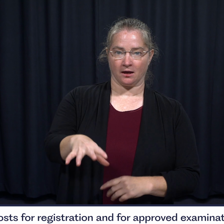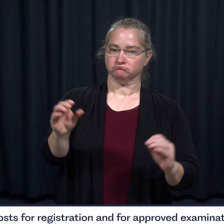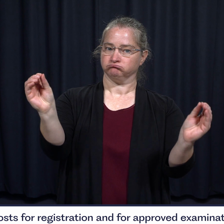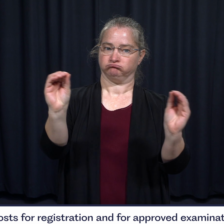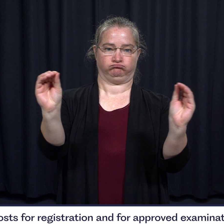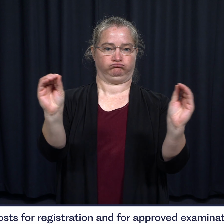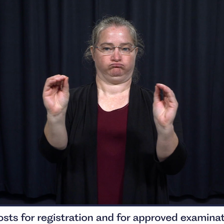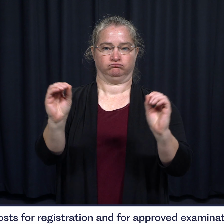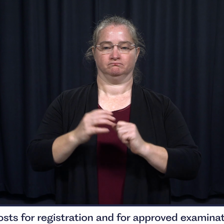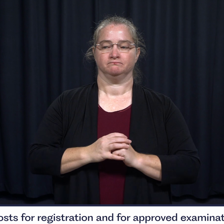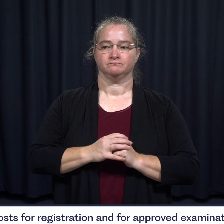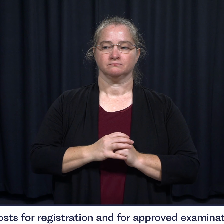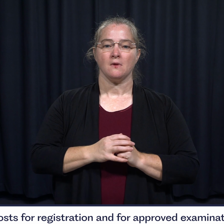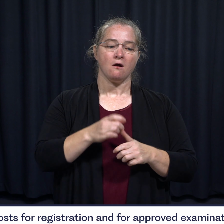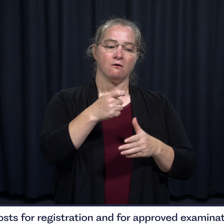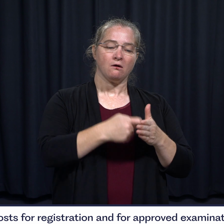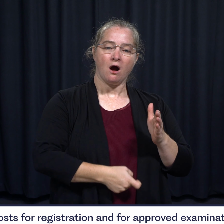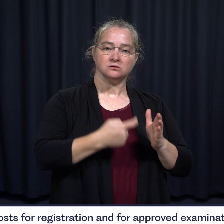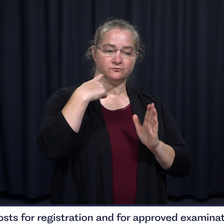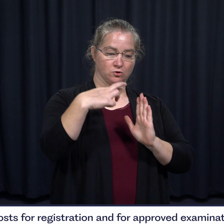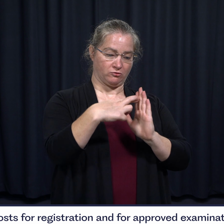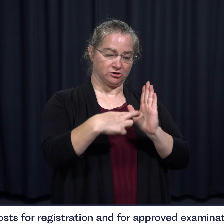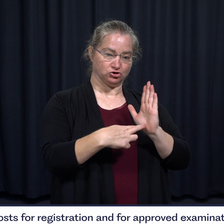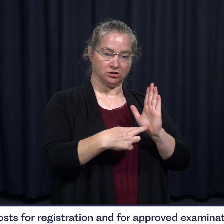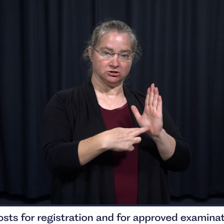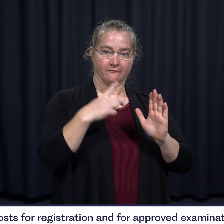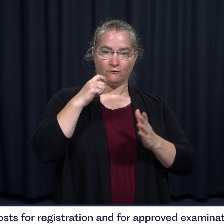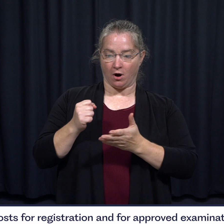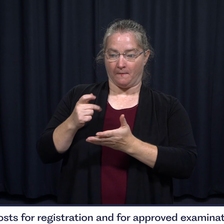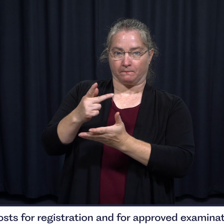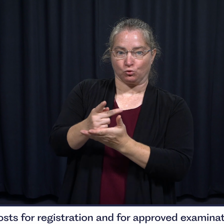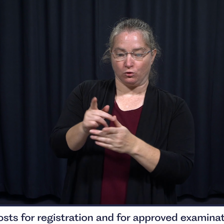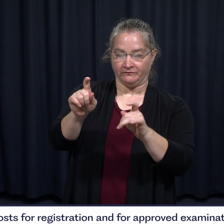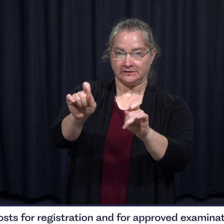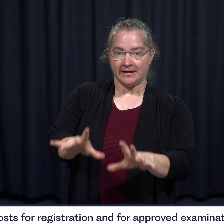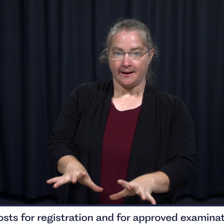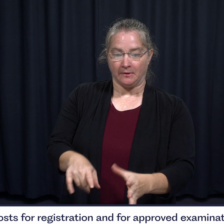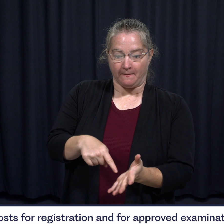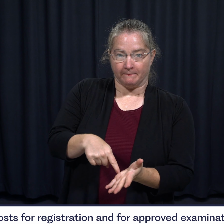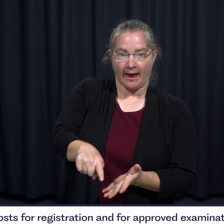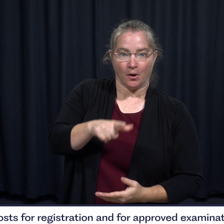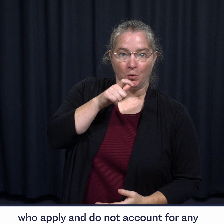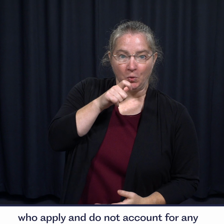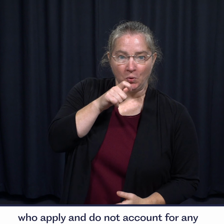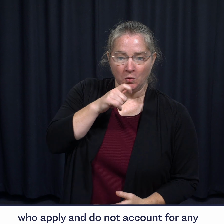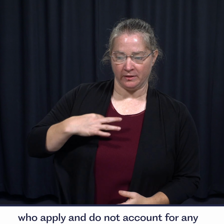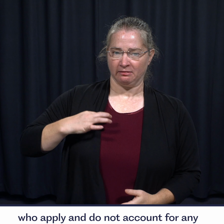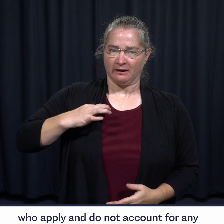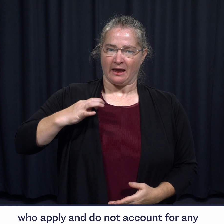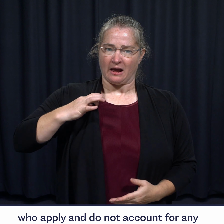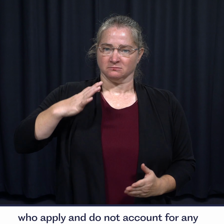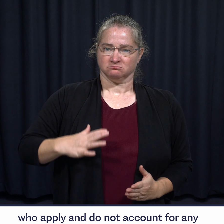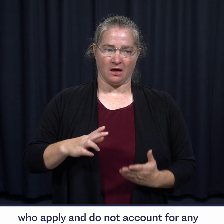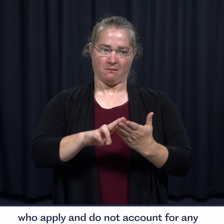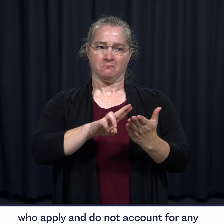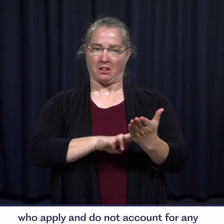for registration and for approved examinations are to be paid by the candidates who apply and do not account